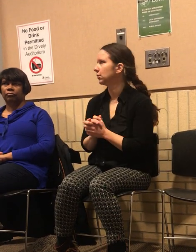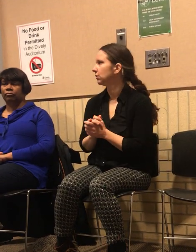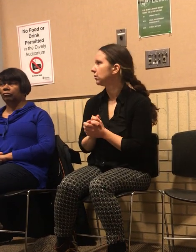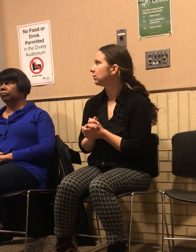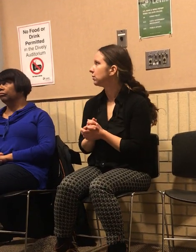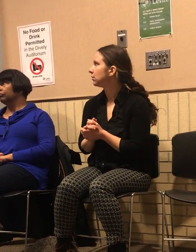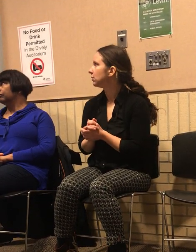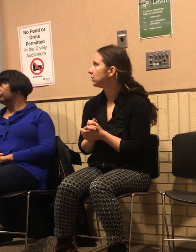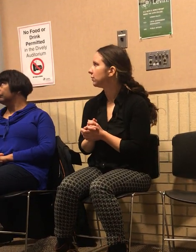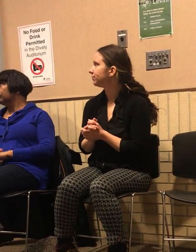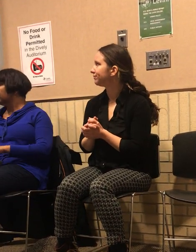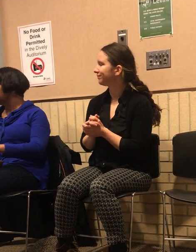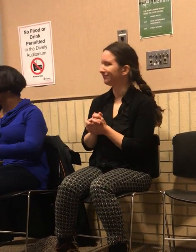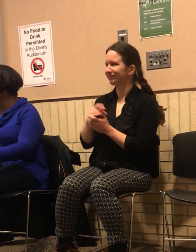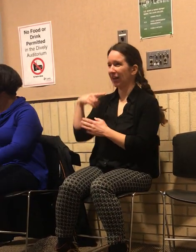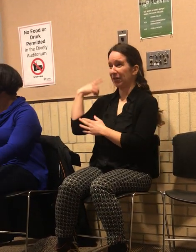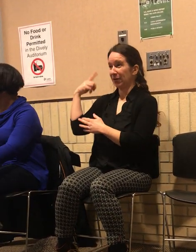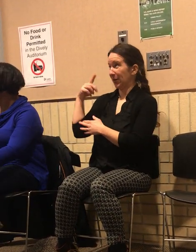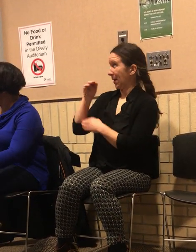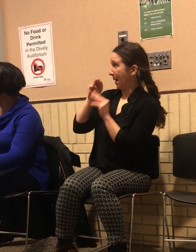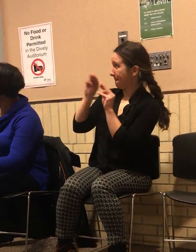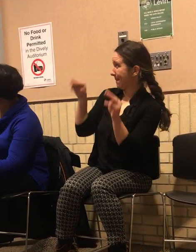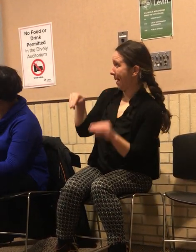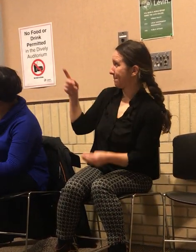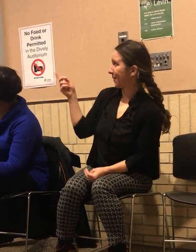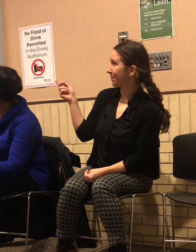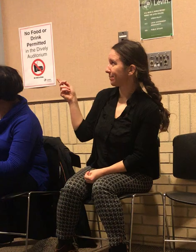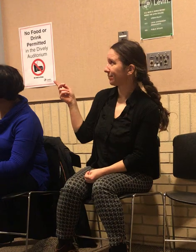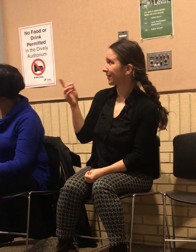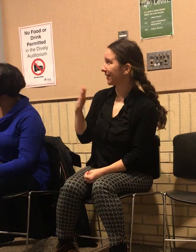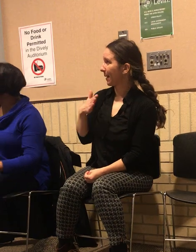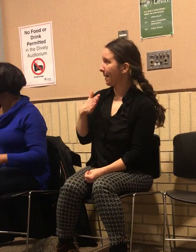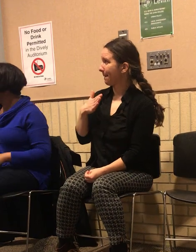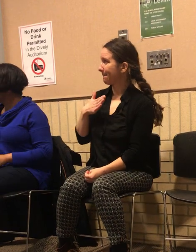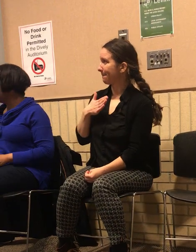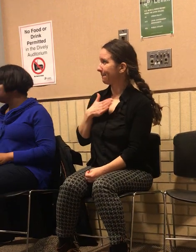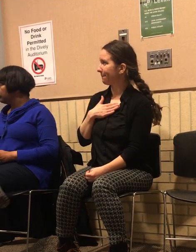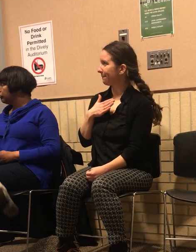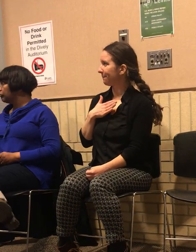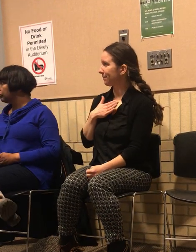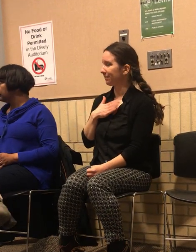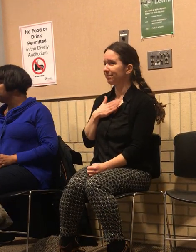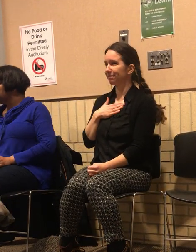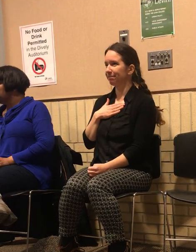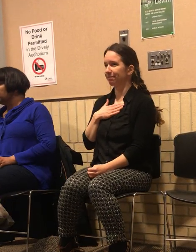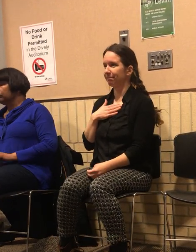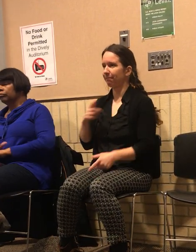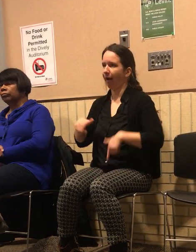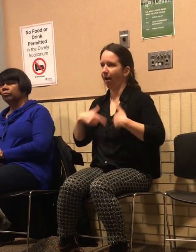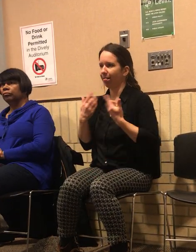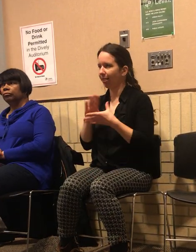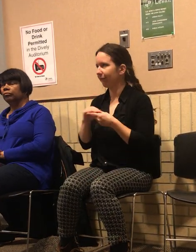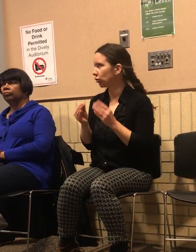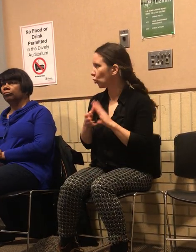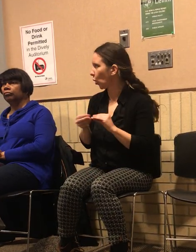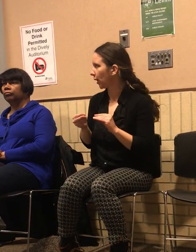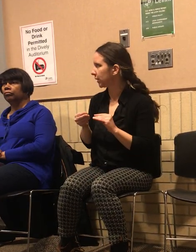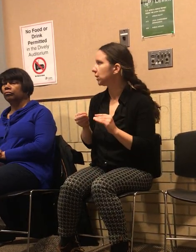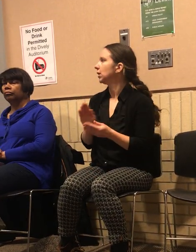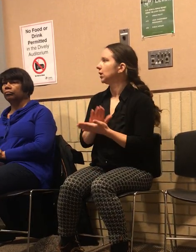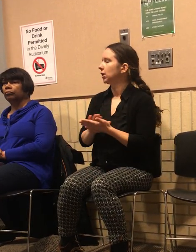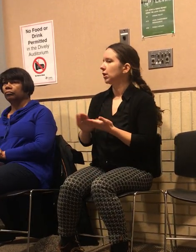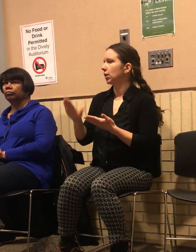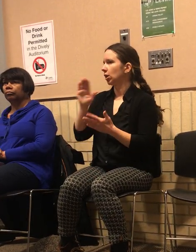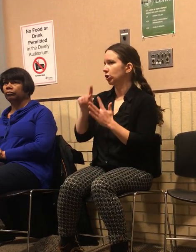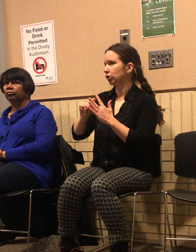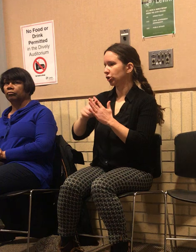This crazy map is kind of my second space as a young adult. I started college. It took me 7 years